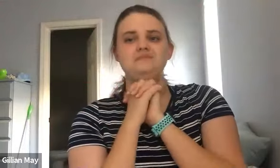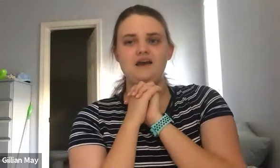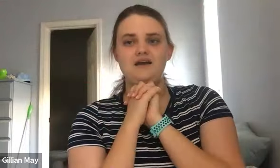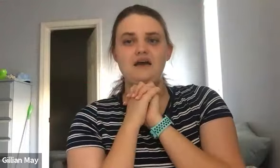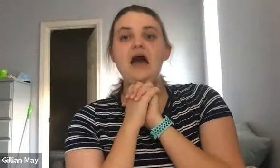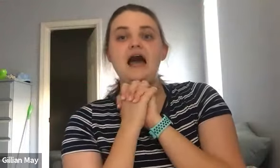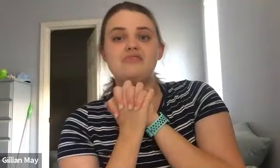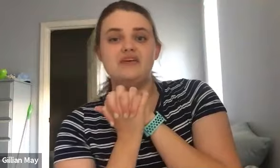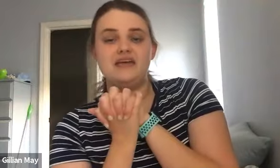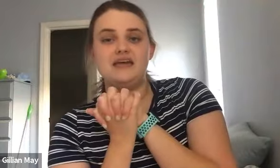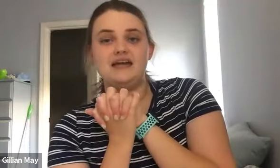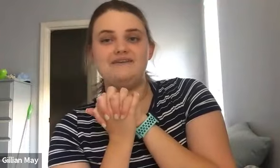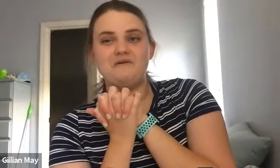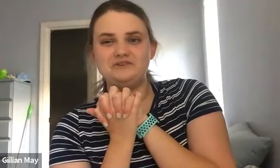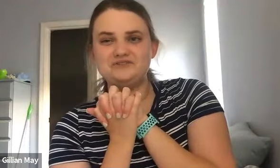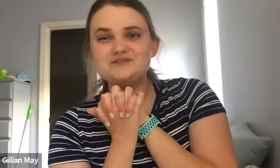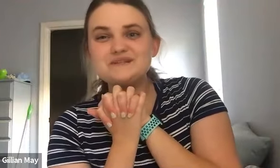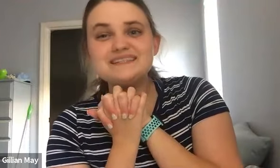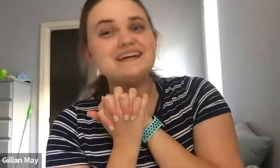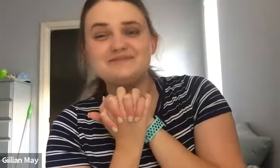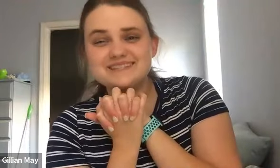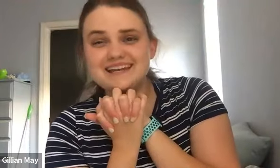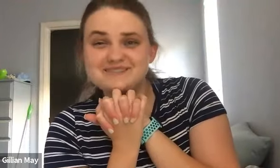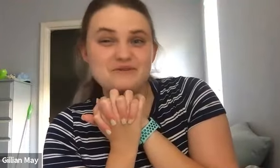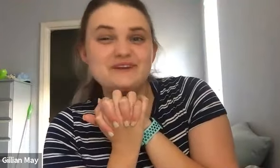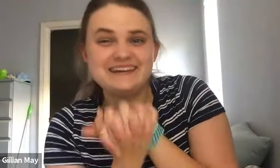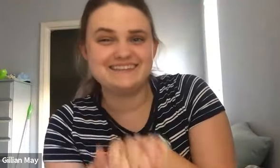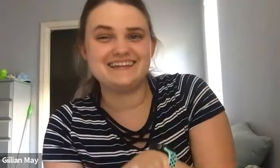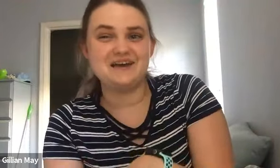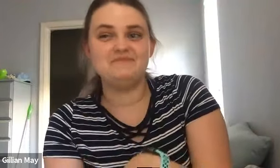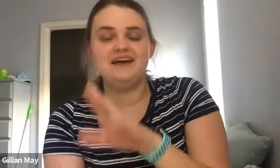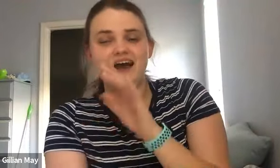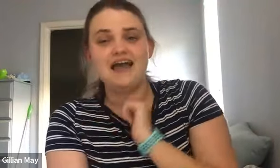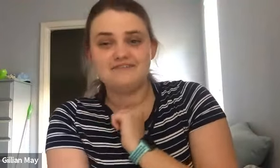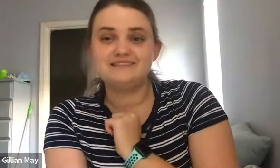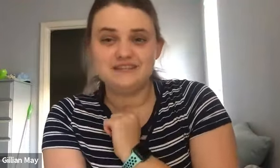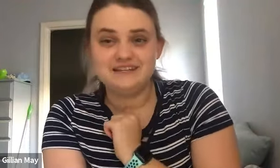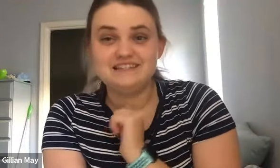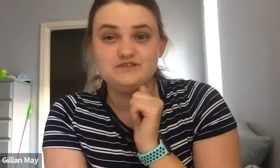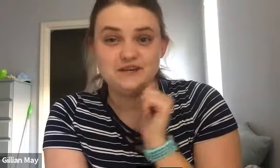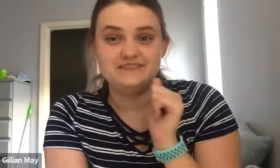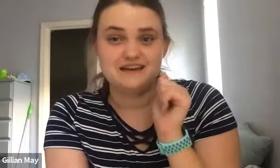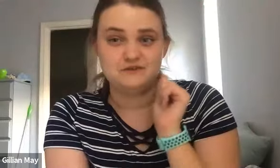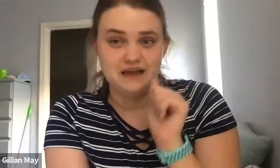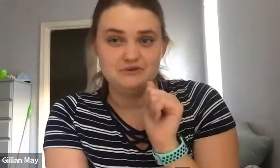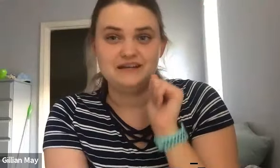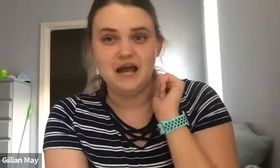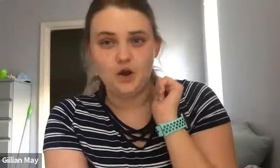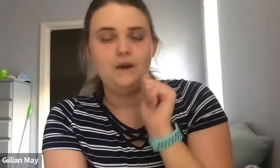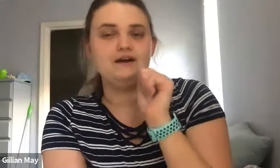Okay. And then we'll do this one second, Miss Katie, so don't forget it this time. I have had some tendencies to forget the sign for library quite